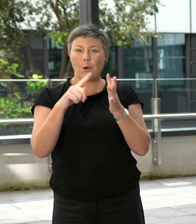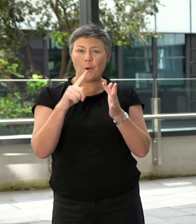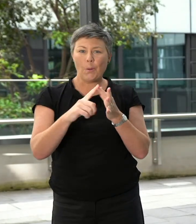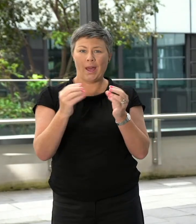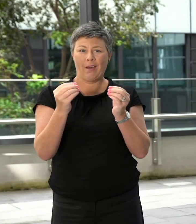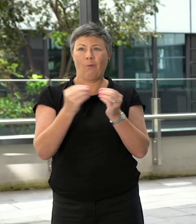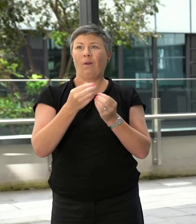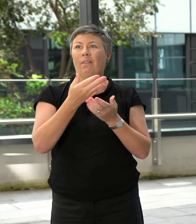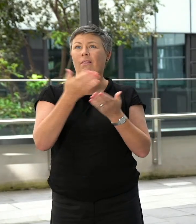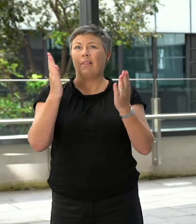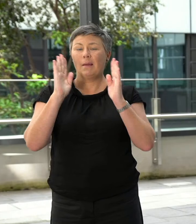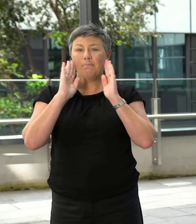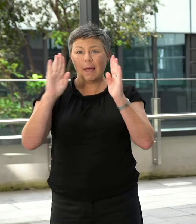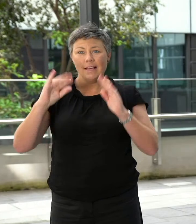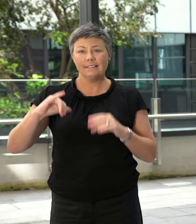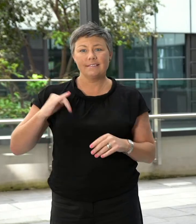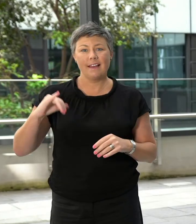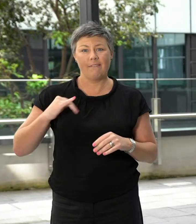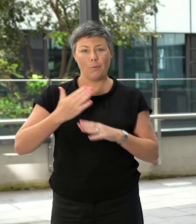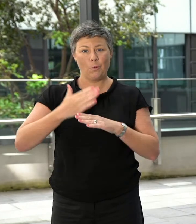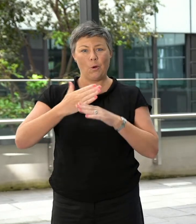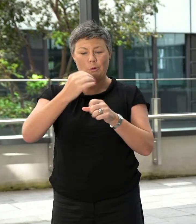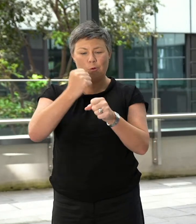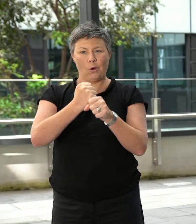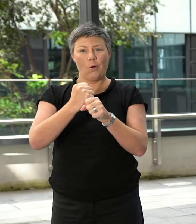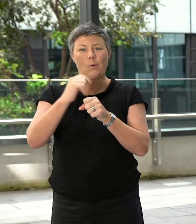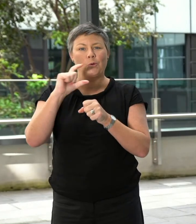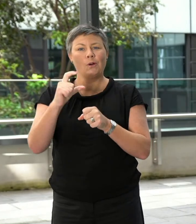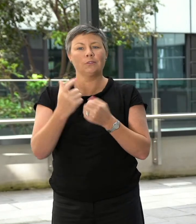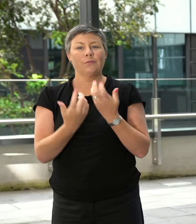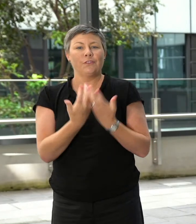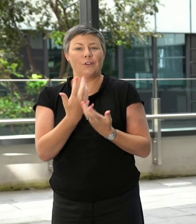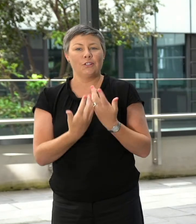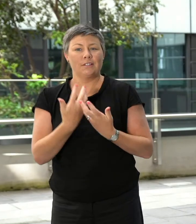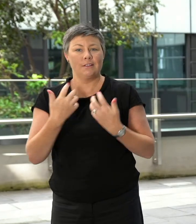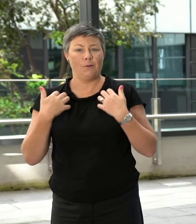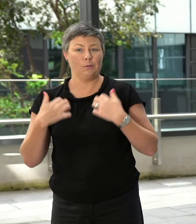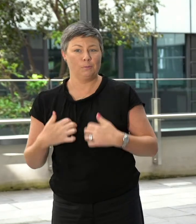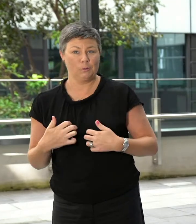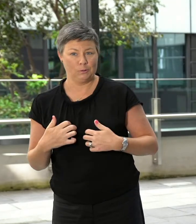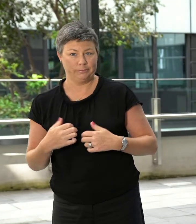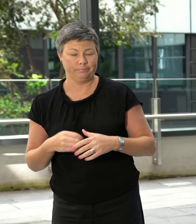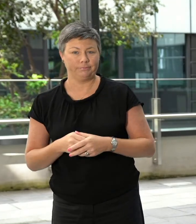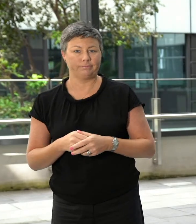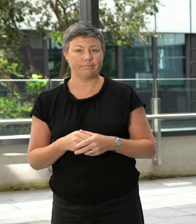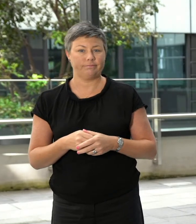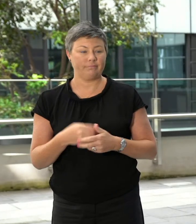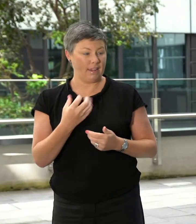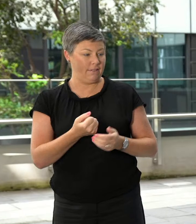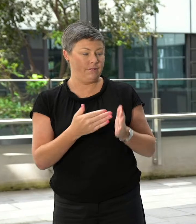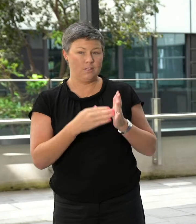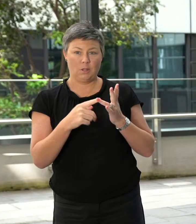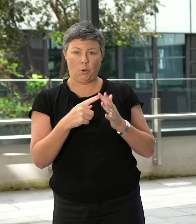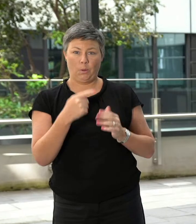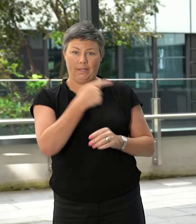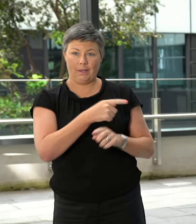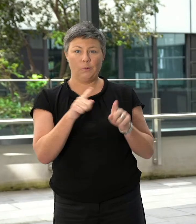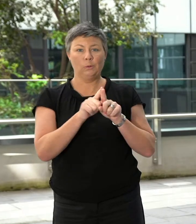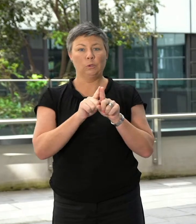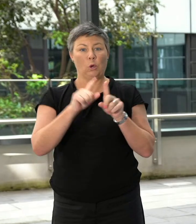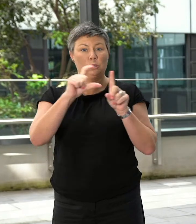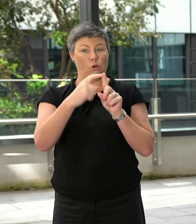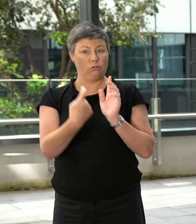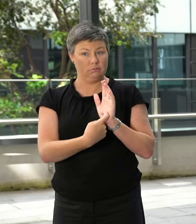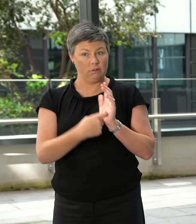staff here at the Gold Coast University Hospital. And we also have with us Dr. Gerard, who will be speaking with